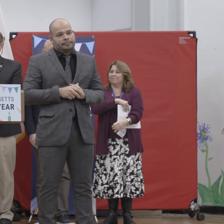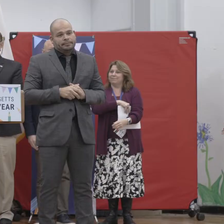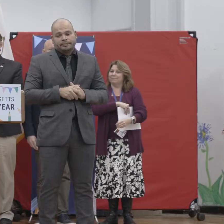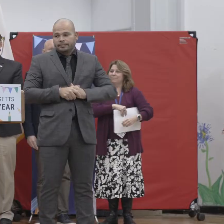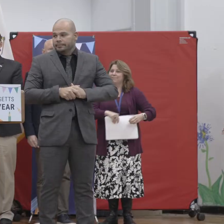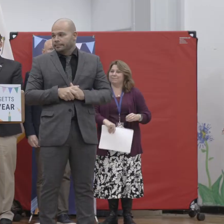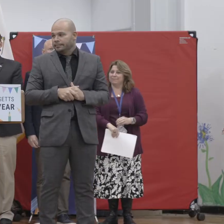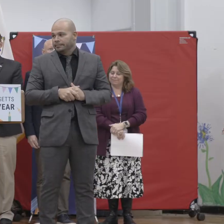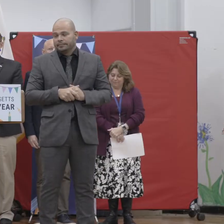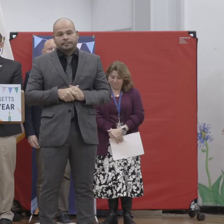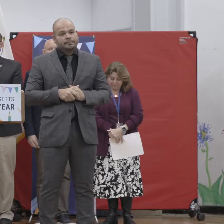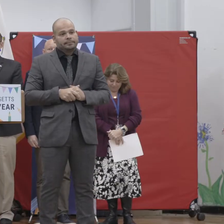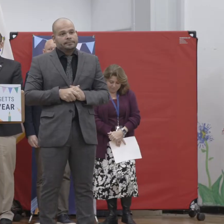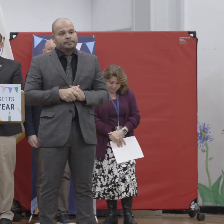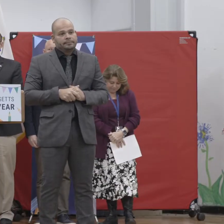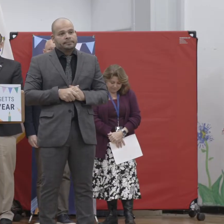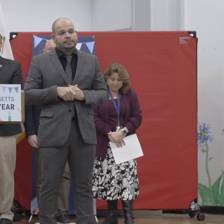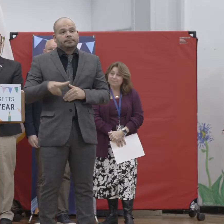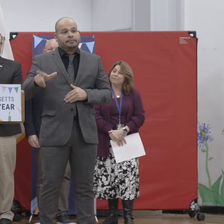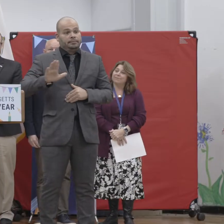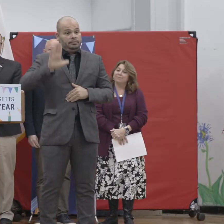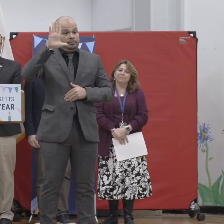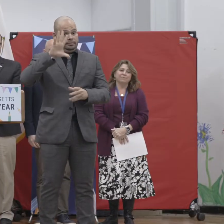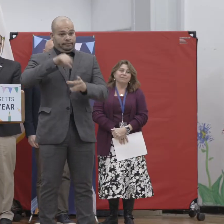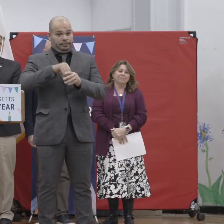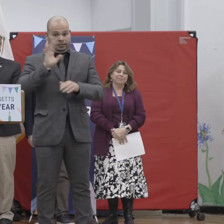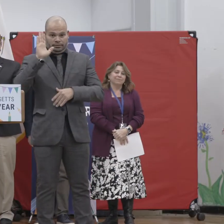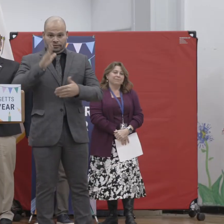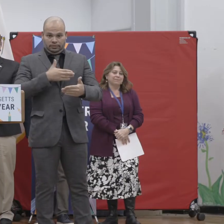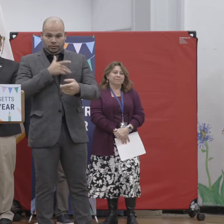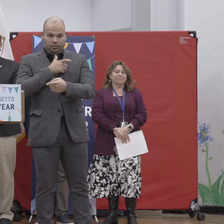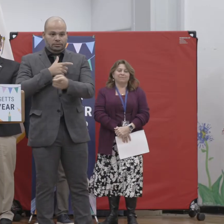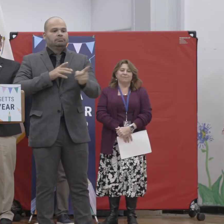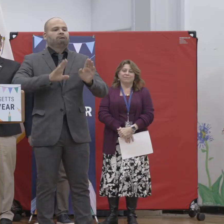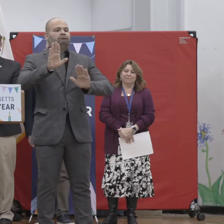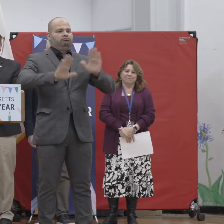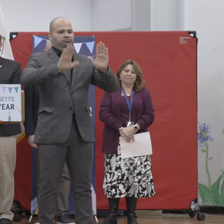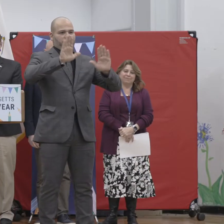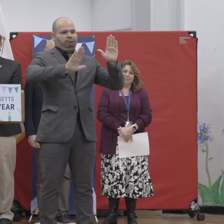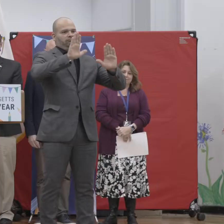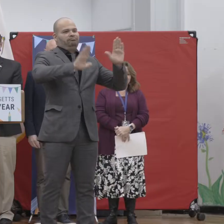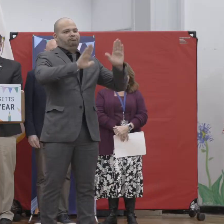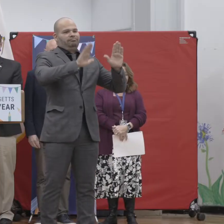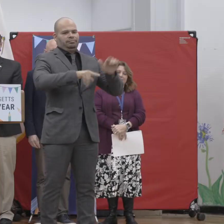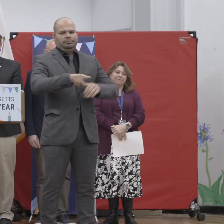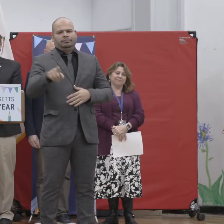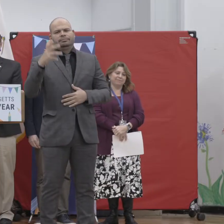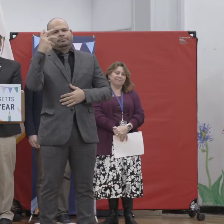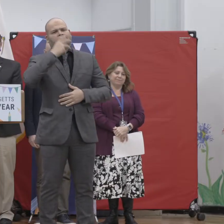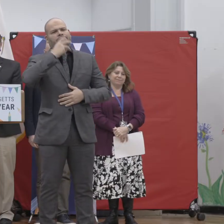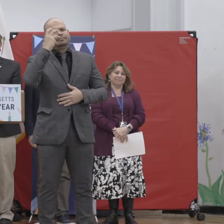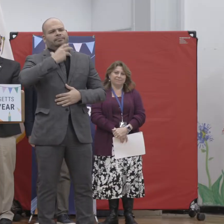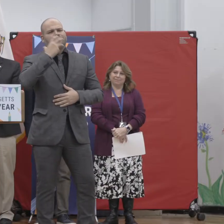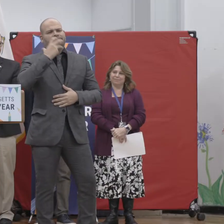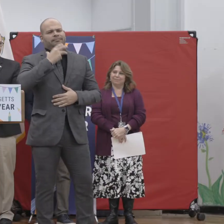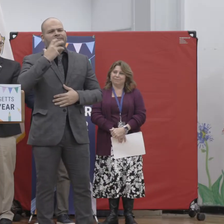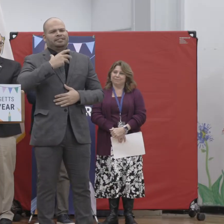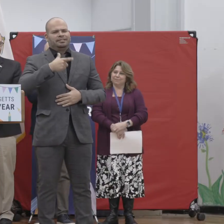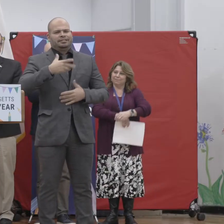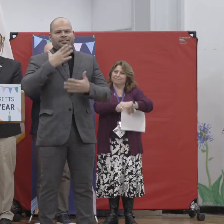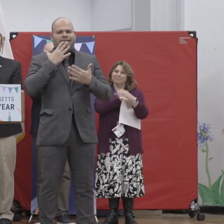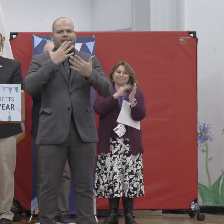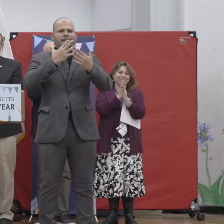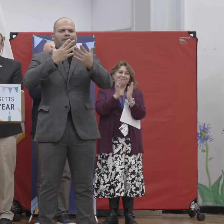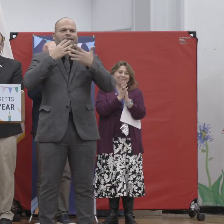Put your hand up if you were in the chorus. Wow, you guys are amazing. You have such beautiful voices.